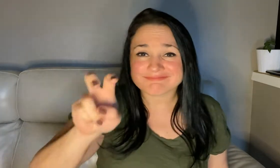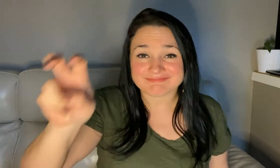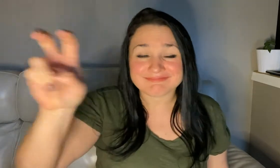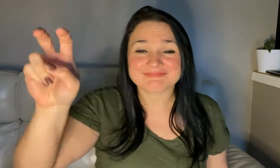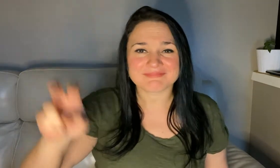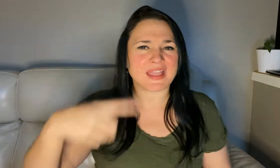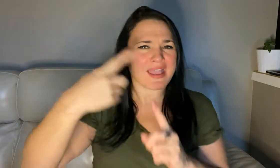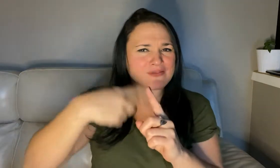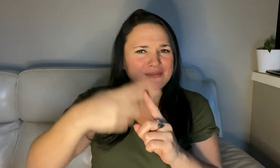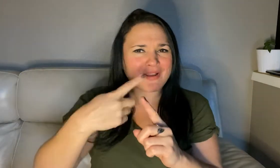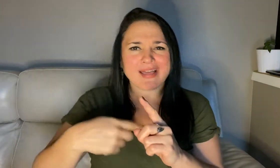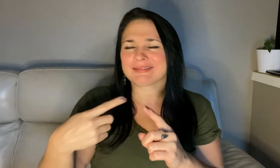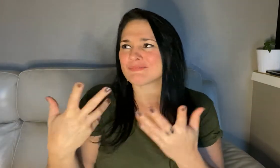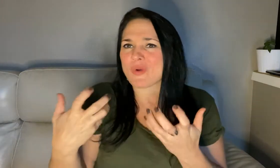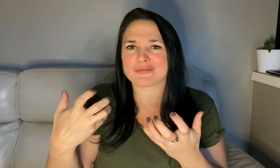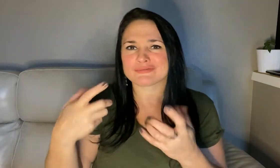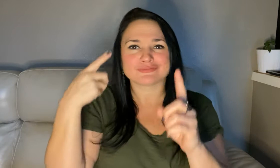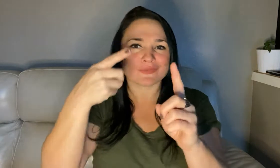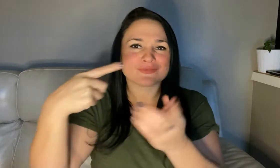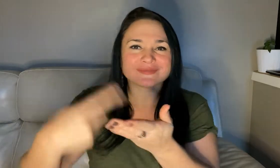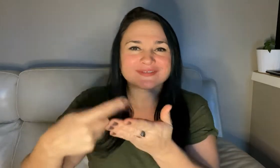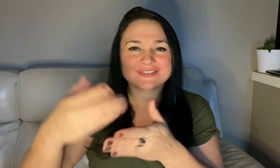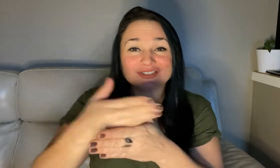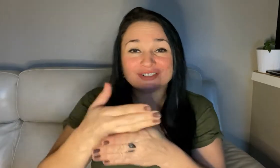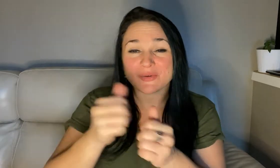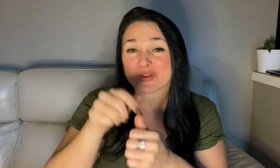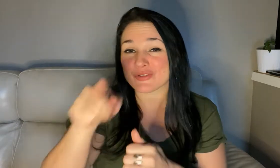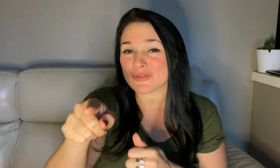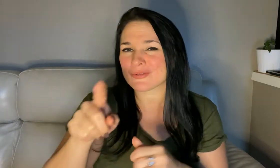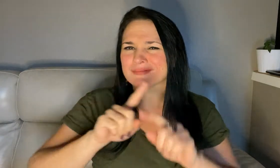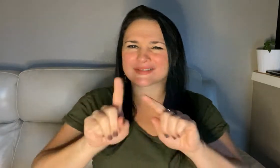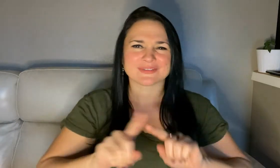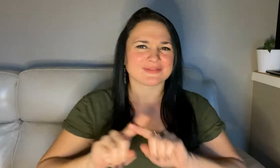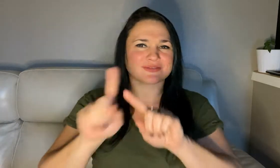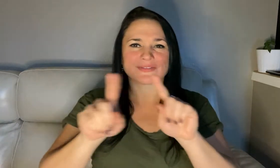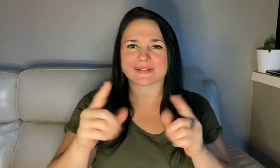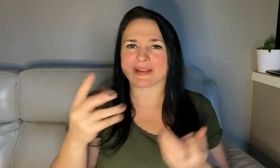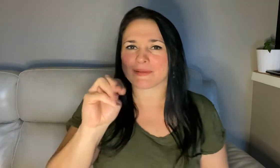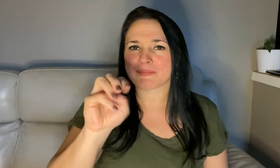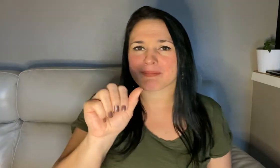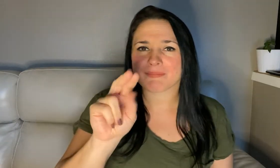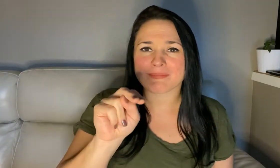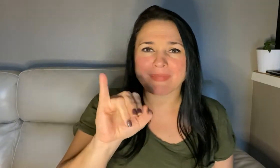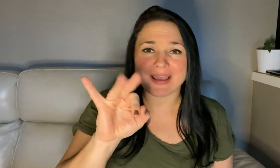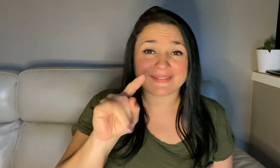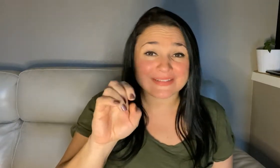personal experience and journey. So every month I'd like to make a point to just maybe share with you some different types